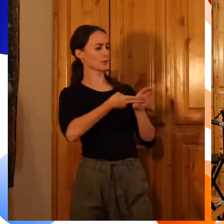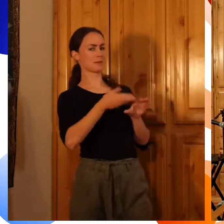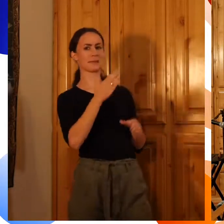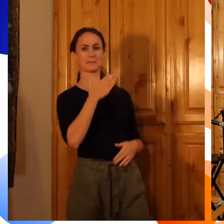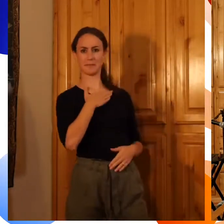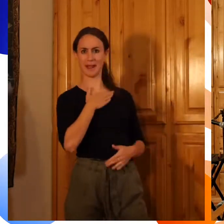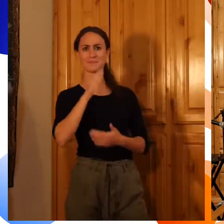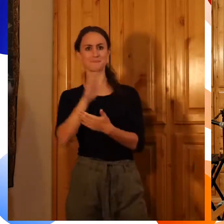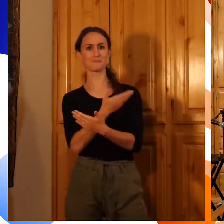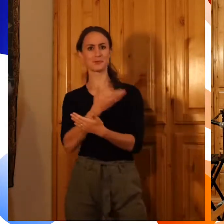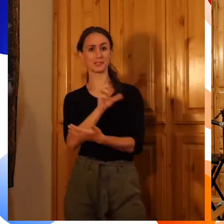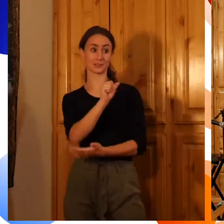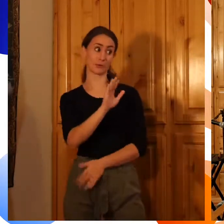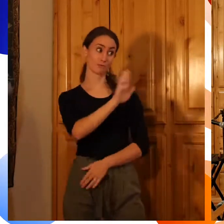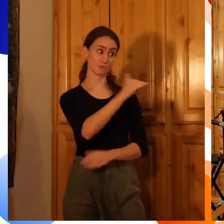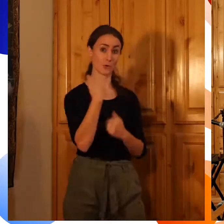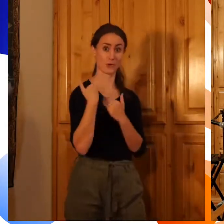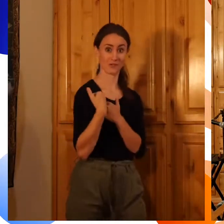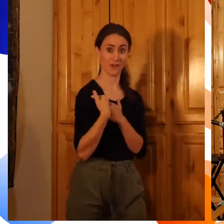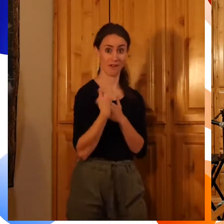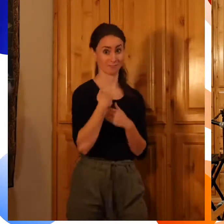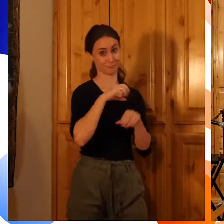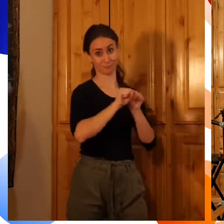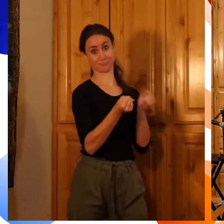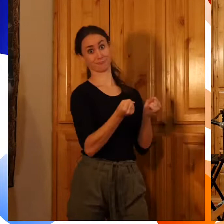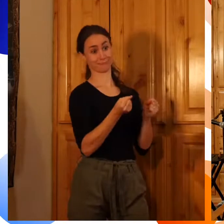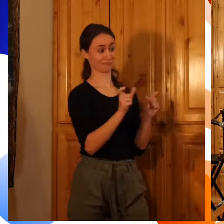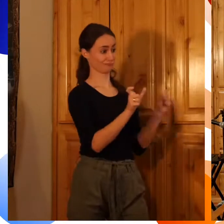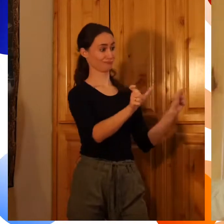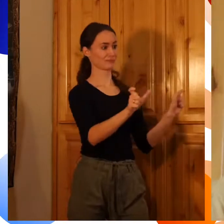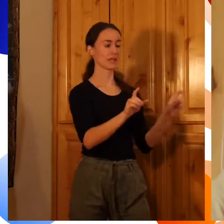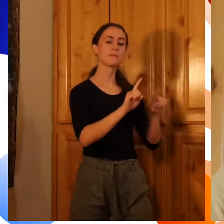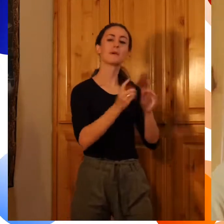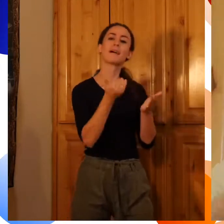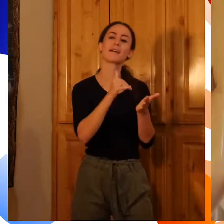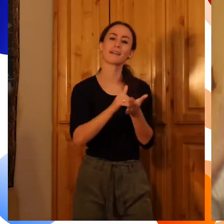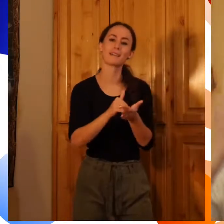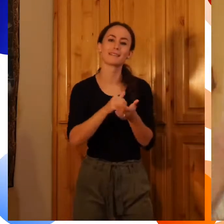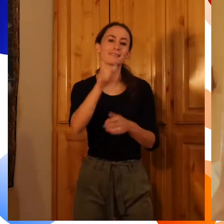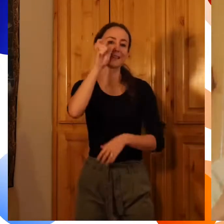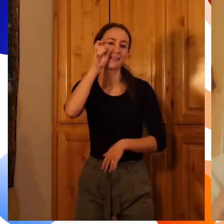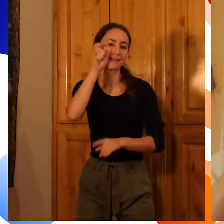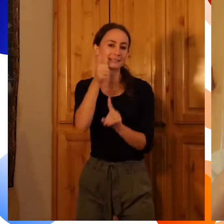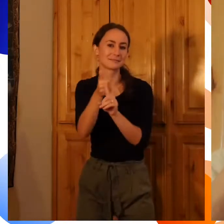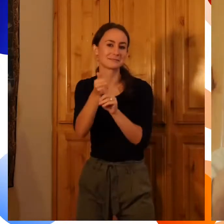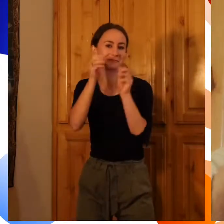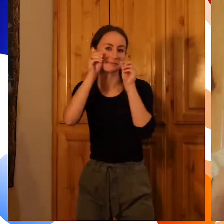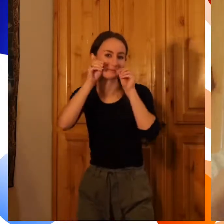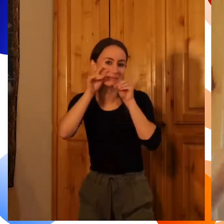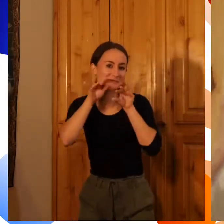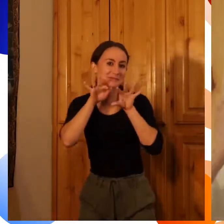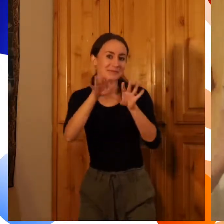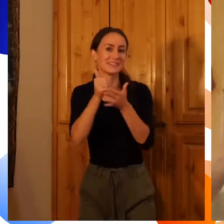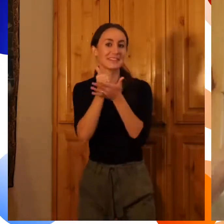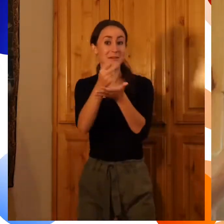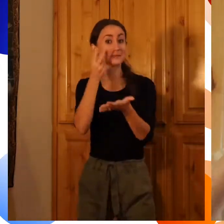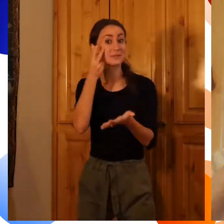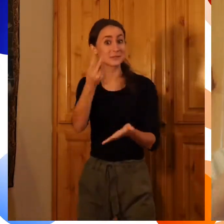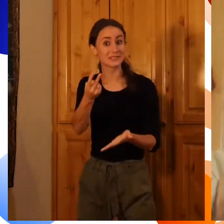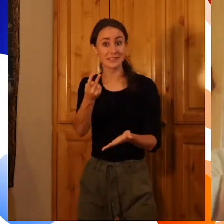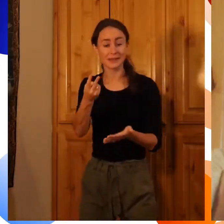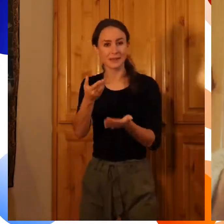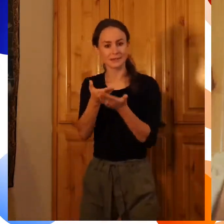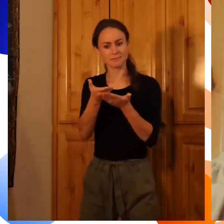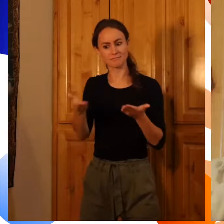magic spectacles, and they see things that you wouldn't normally be able to see, of course. And so Scoggins put his lens to his